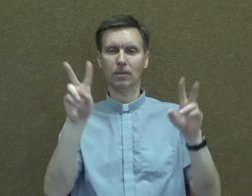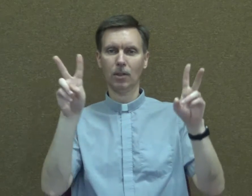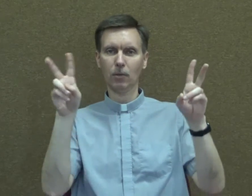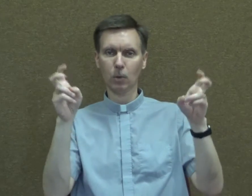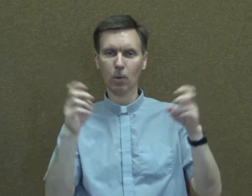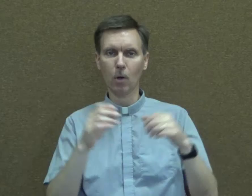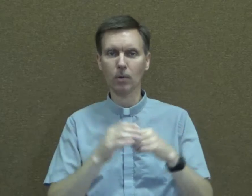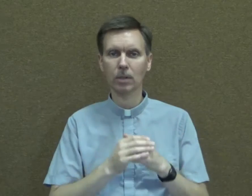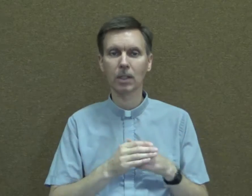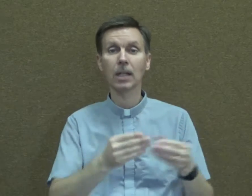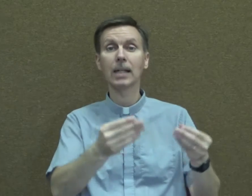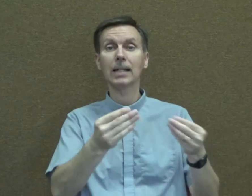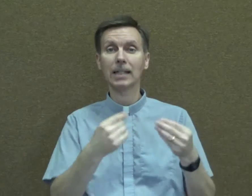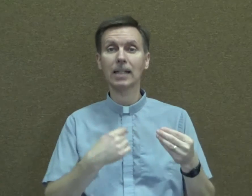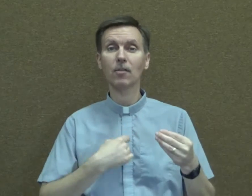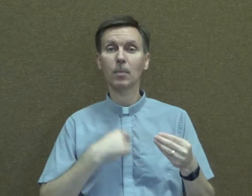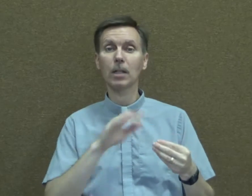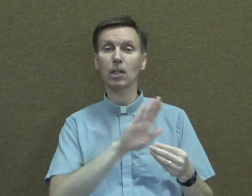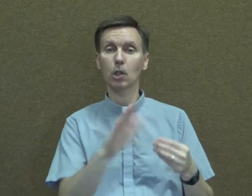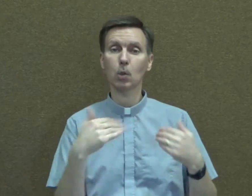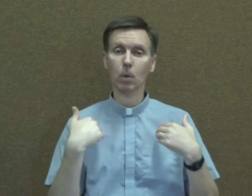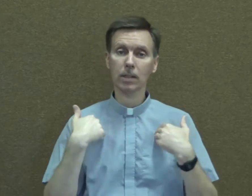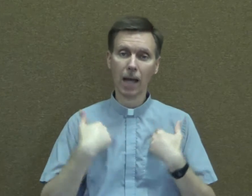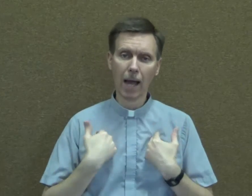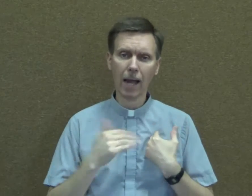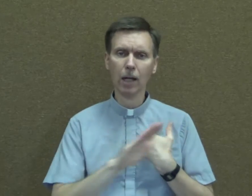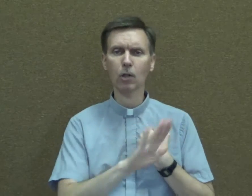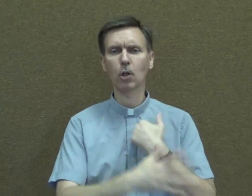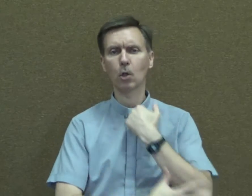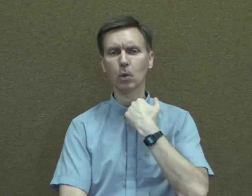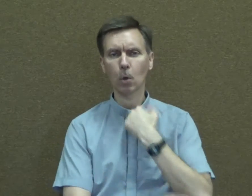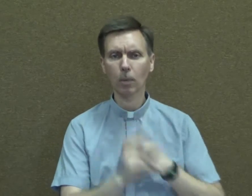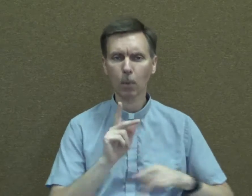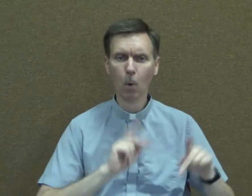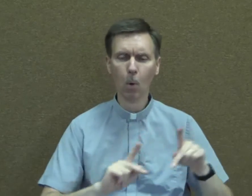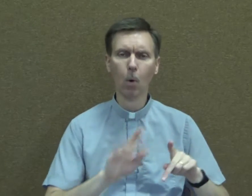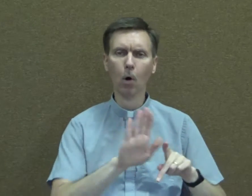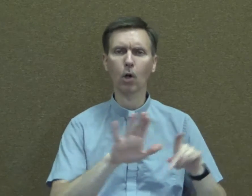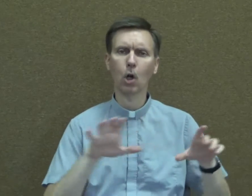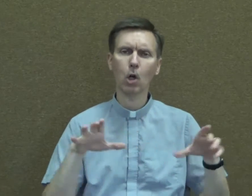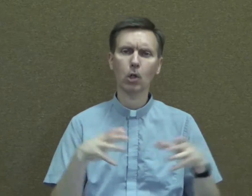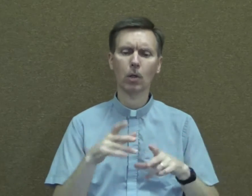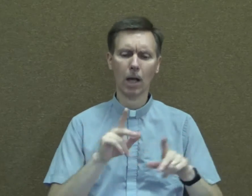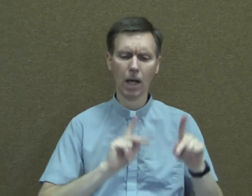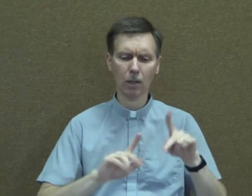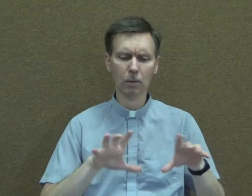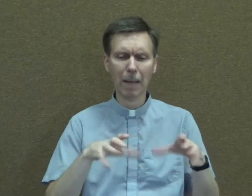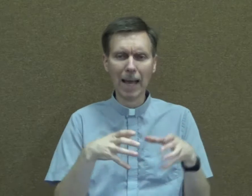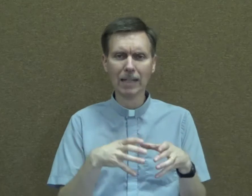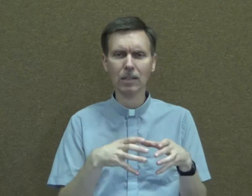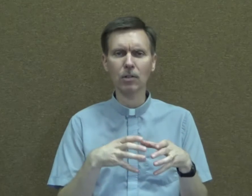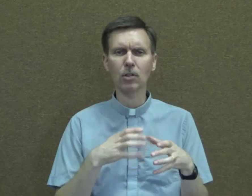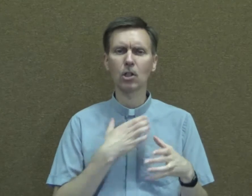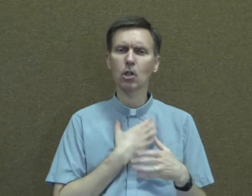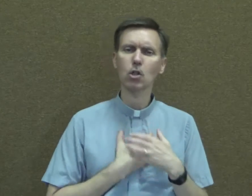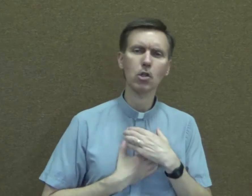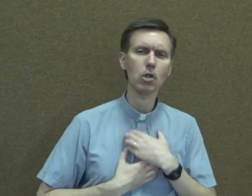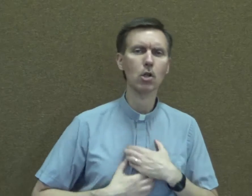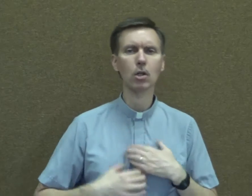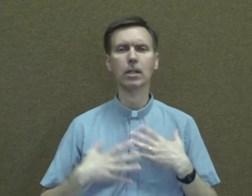of the quote, "Give me your tired, your poor, your huddled masses, yearning